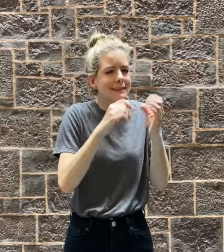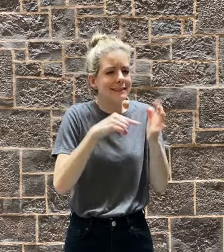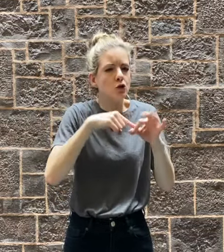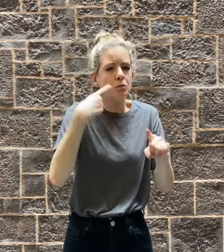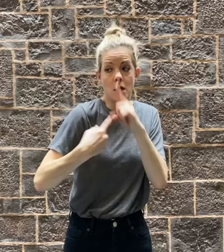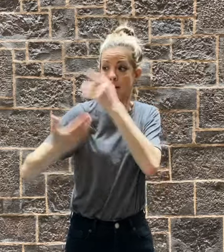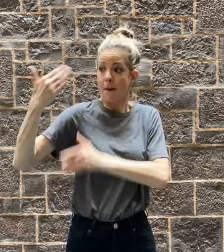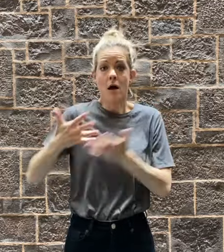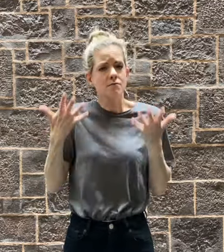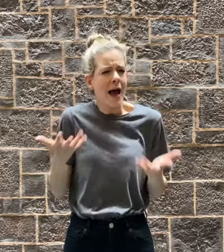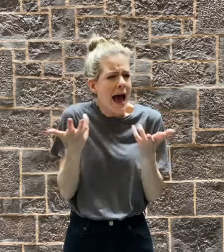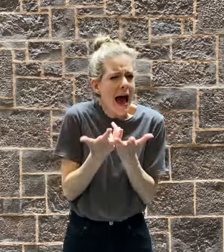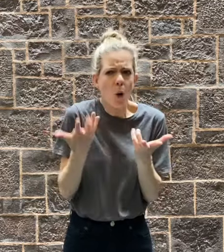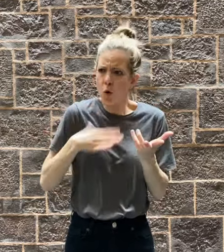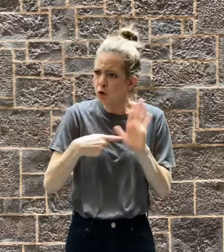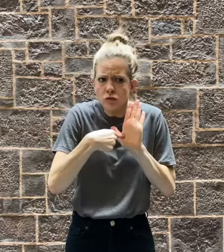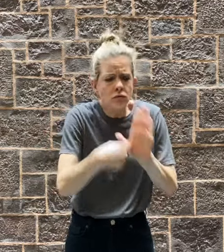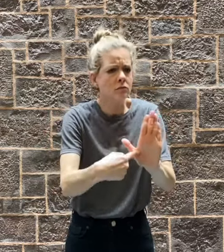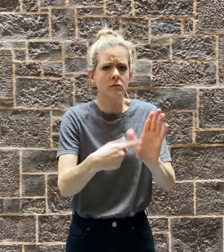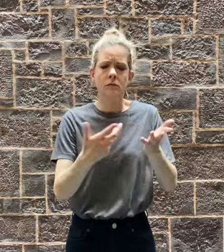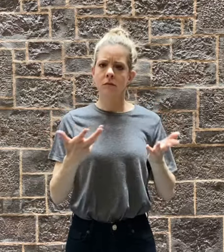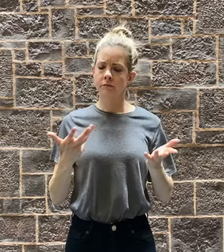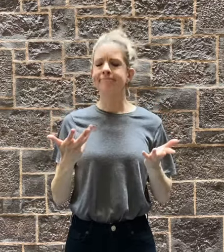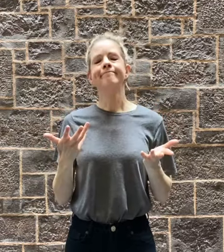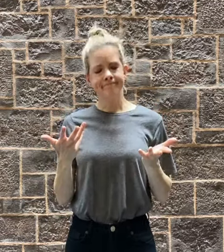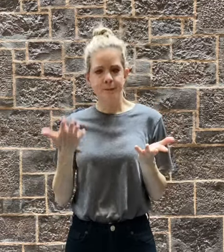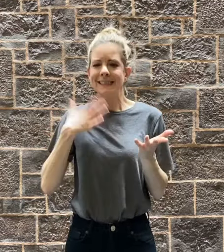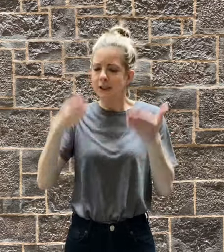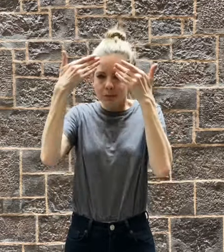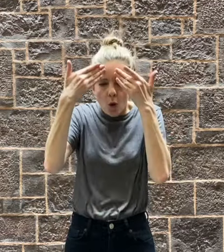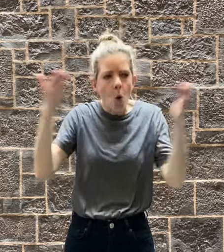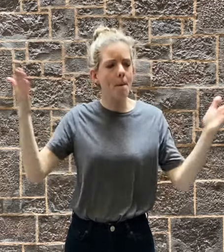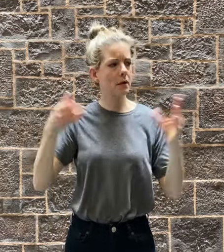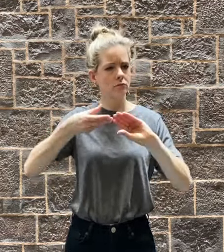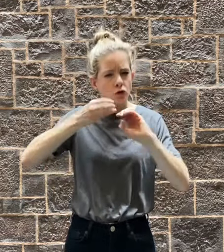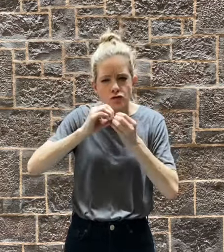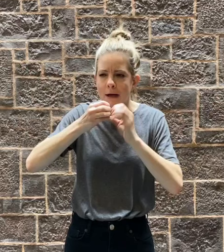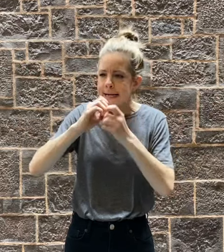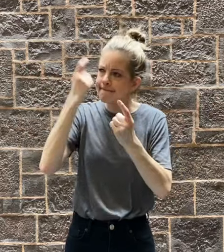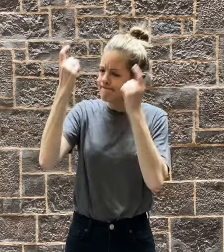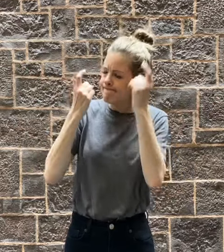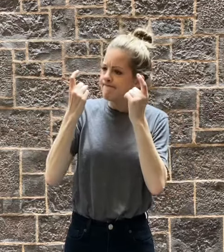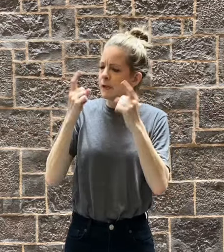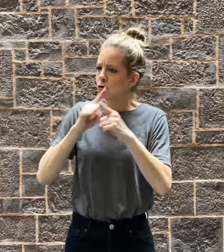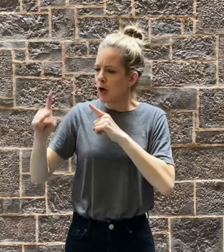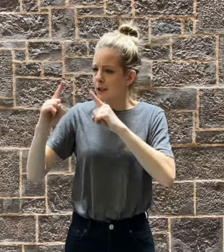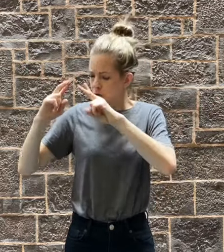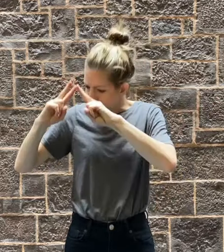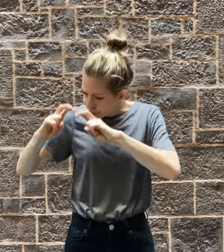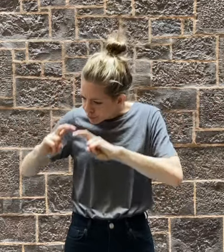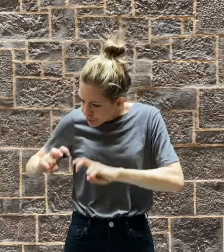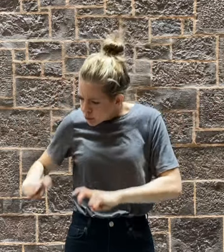invisible. And so we said, well, we have to be really open, flexible, creative in trying to uncover all of this kind of richness that we